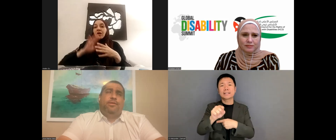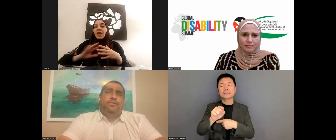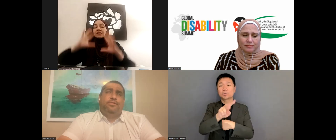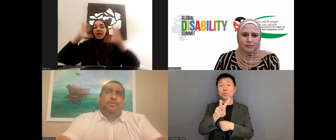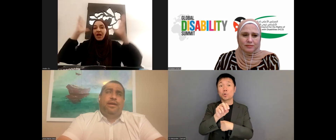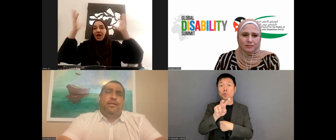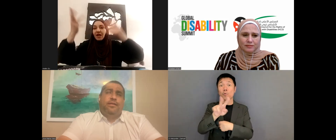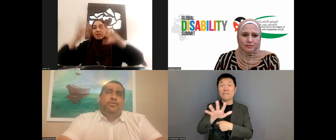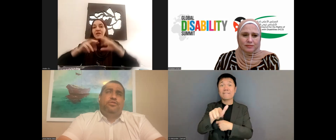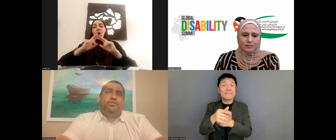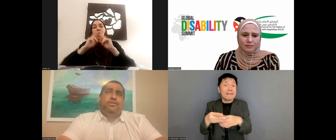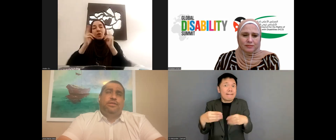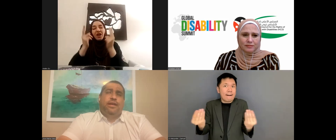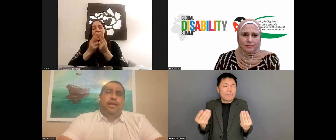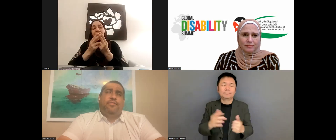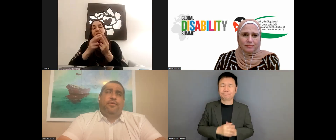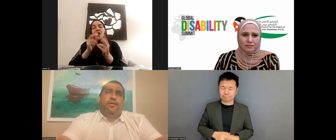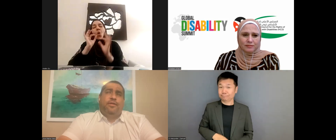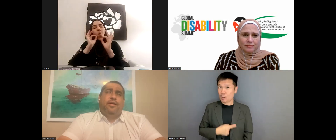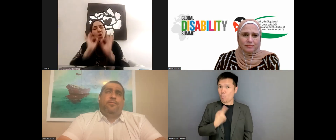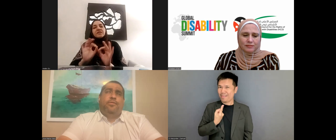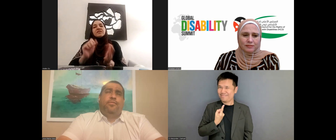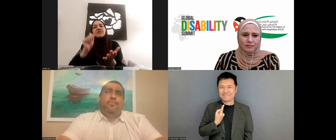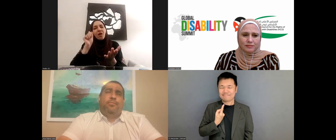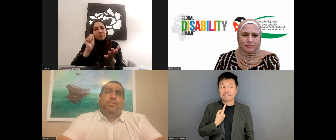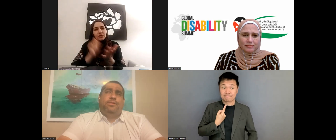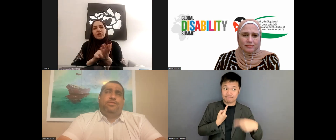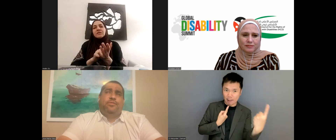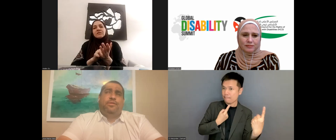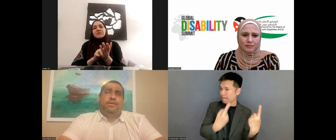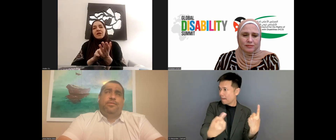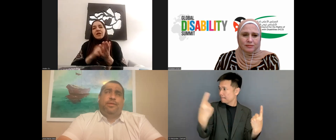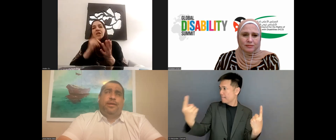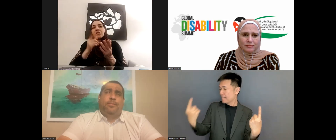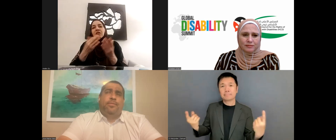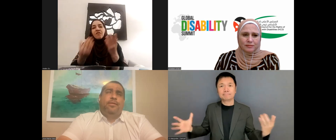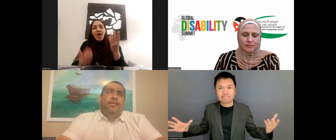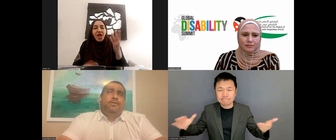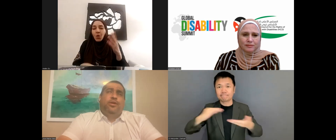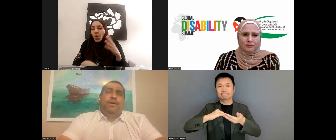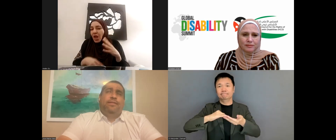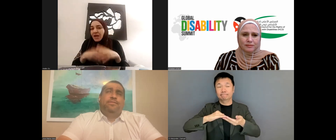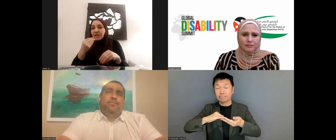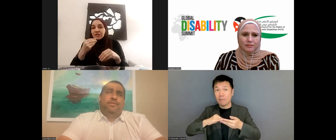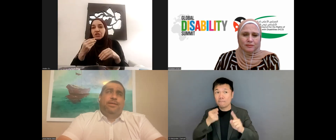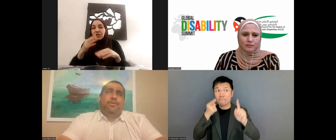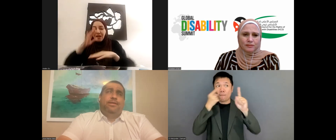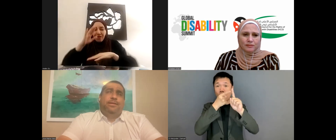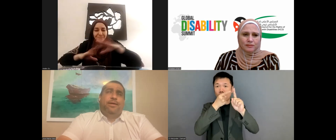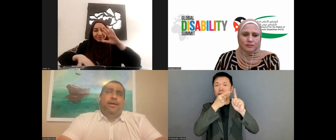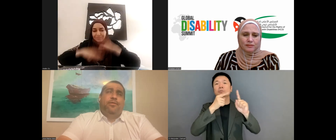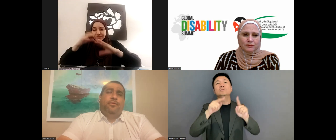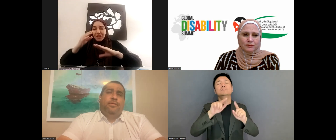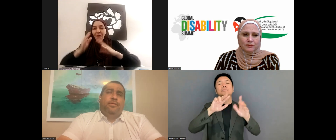the result of that joint effort around the implementation of the CRPD. So if I can